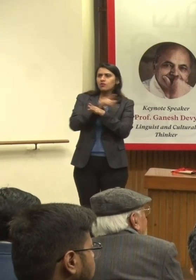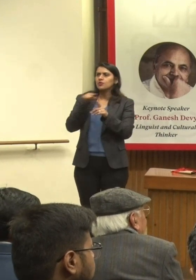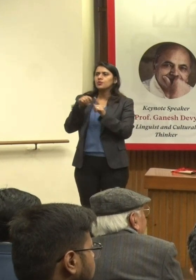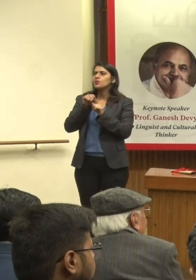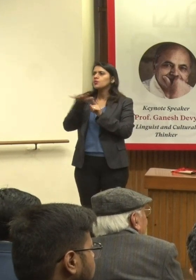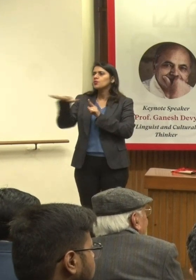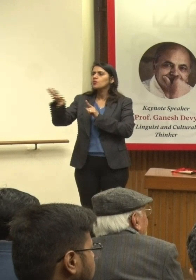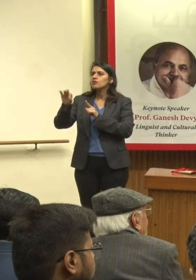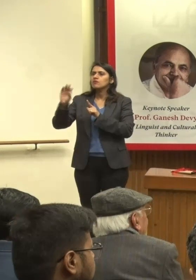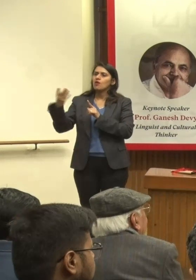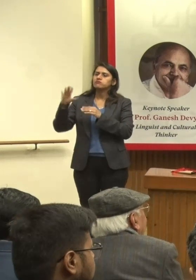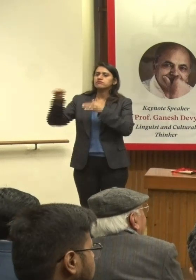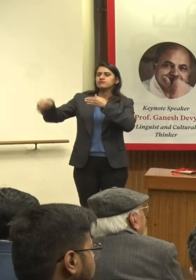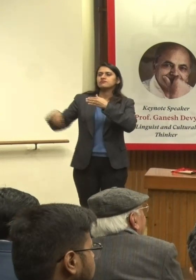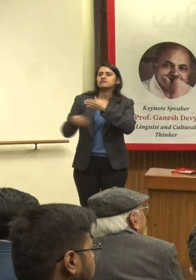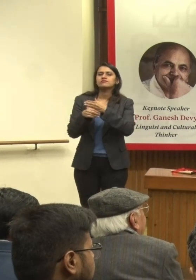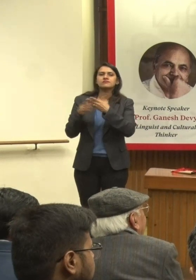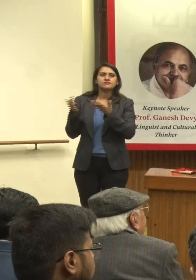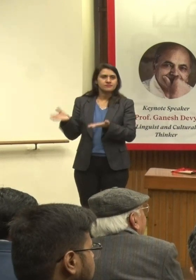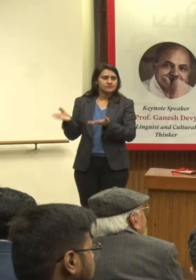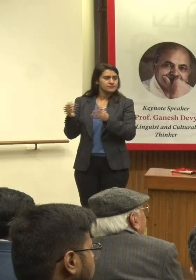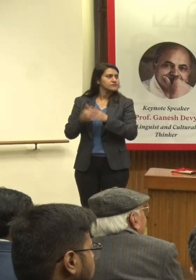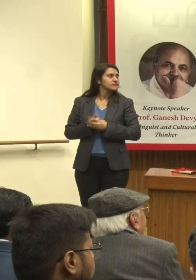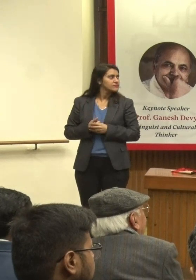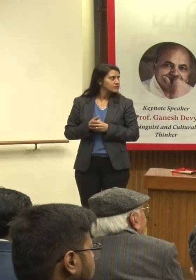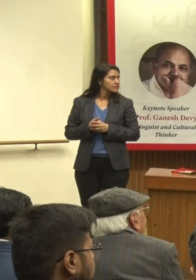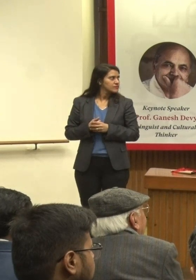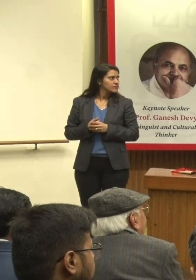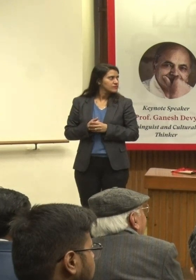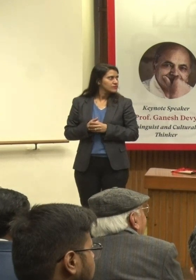got included in this list.